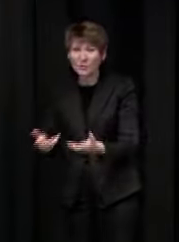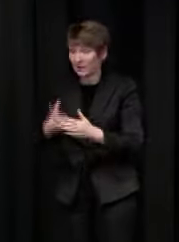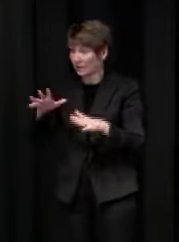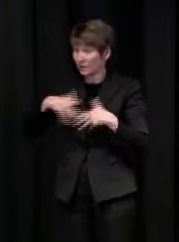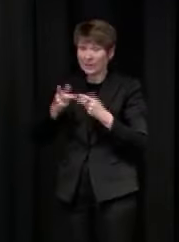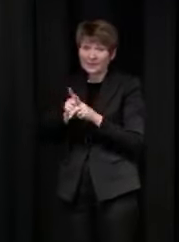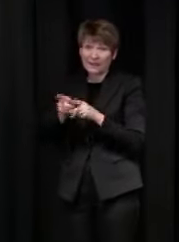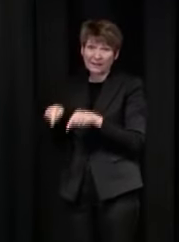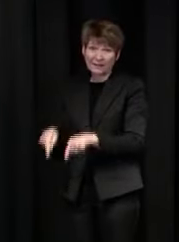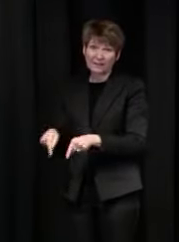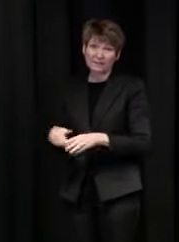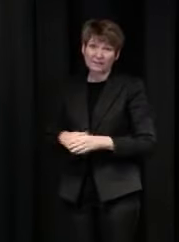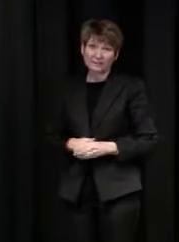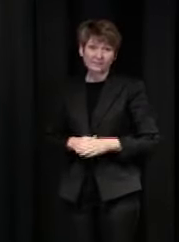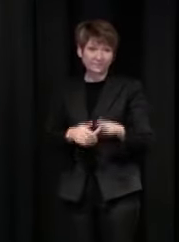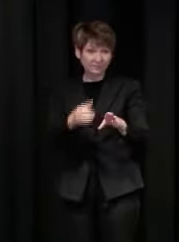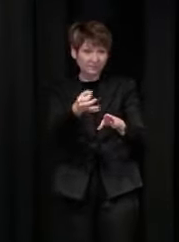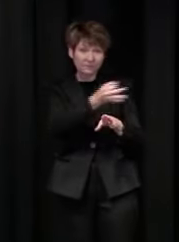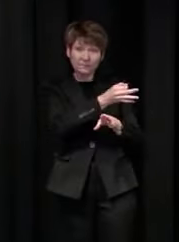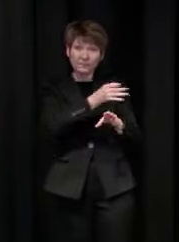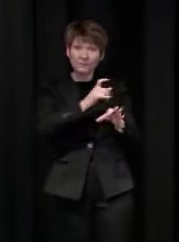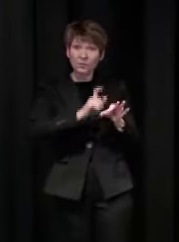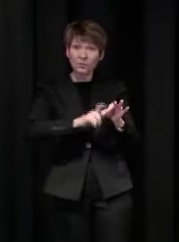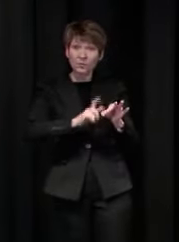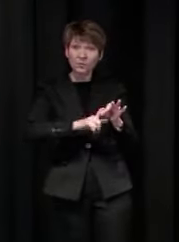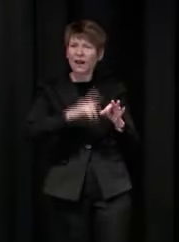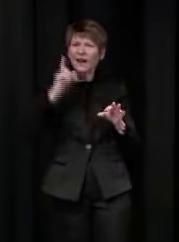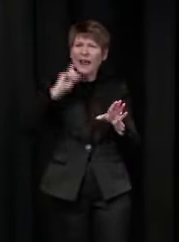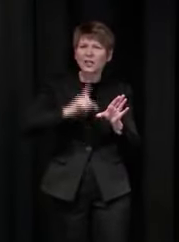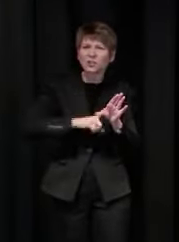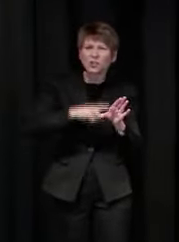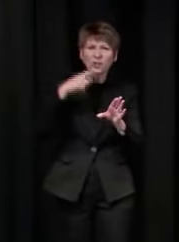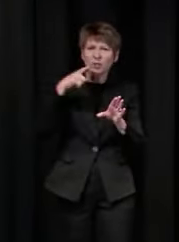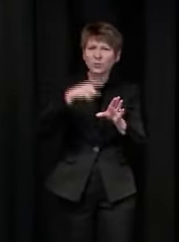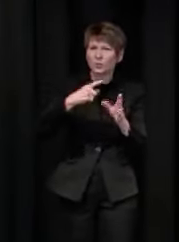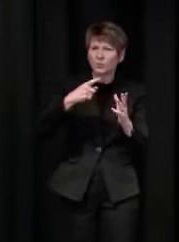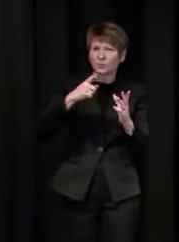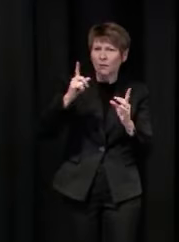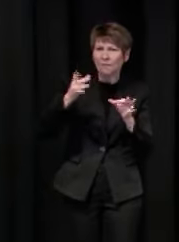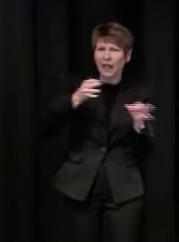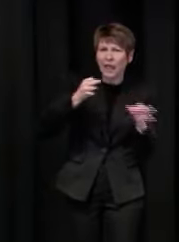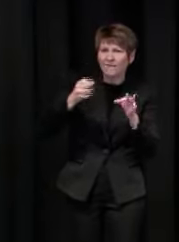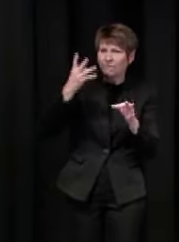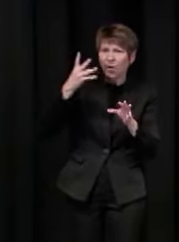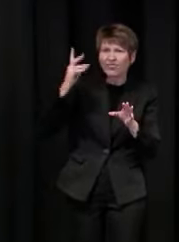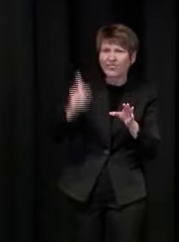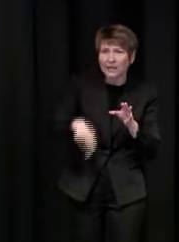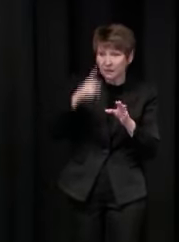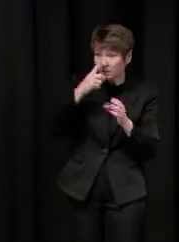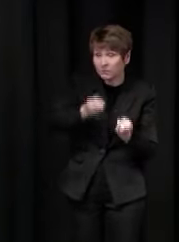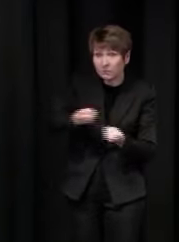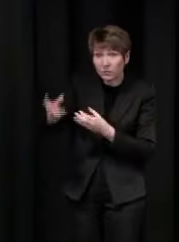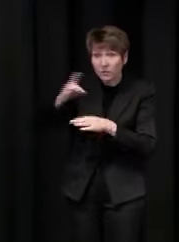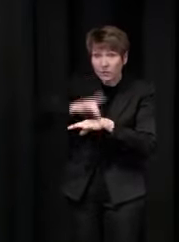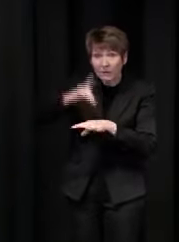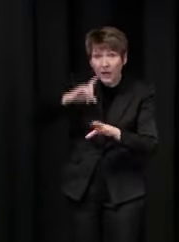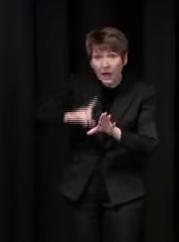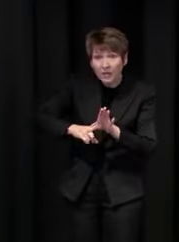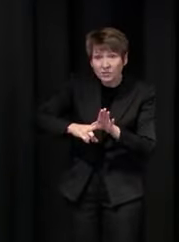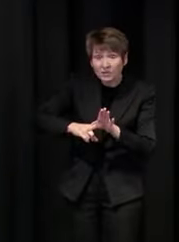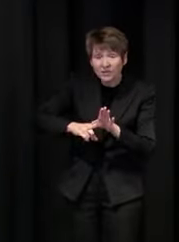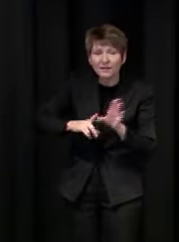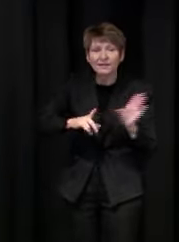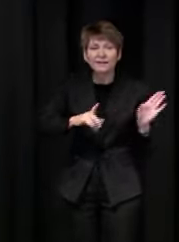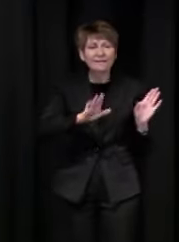thousand last year no what we did was is we weren't bought as many machines as we could we went and bought as much ppe as much equipment as we could and that was what we could have done